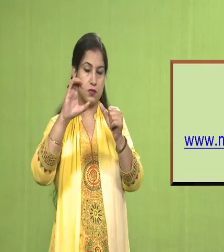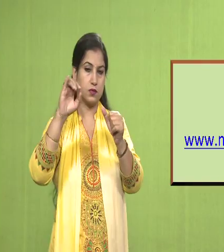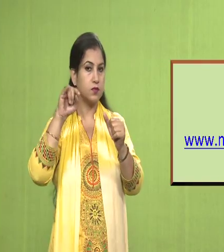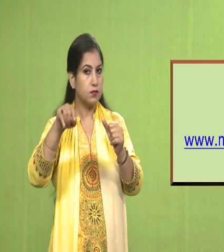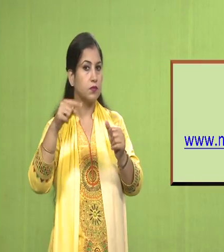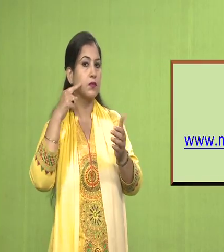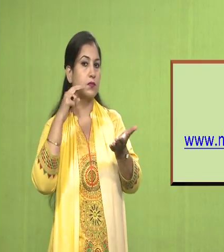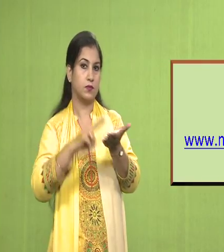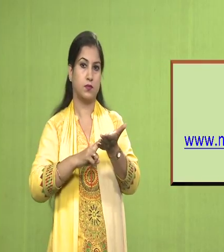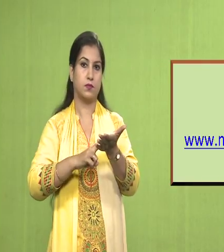www.nios.ac.in.